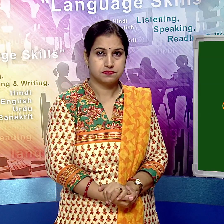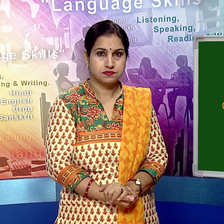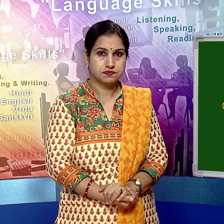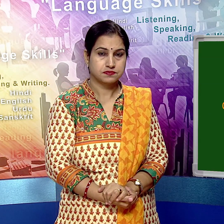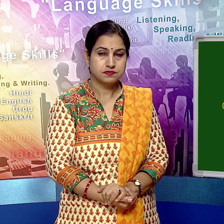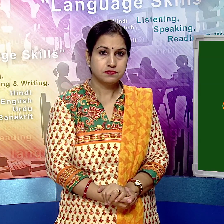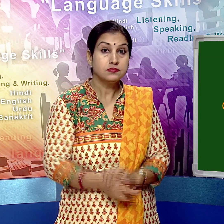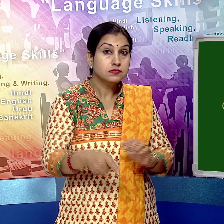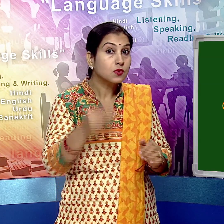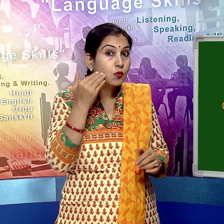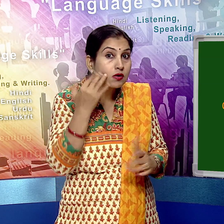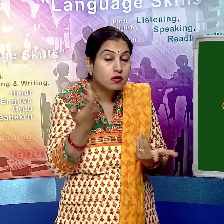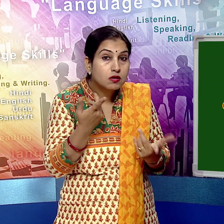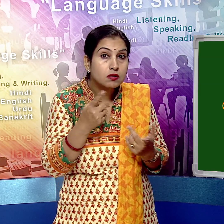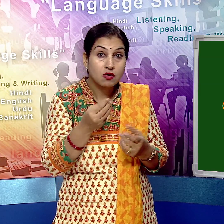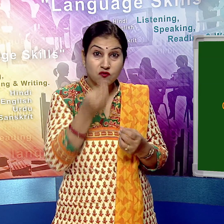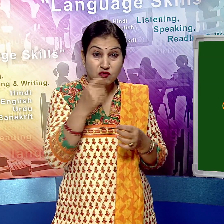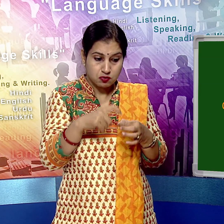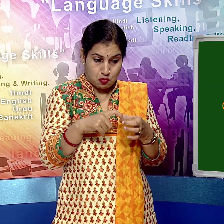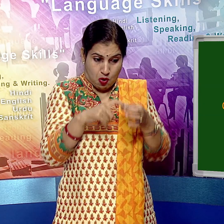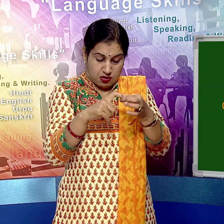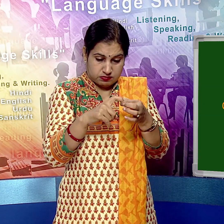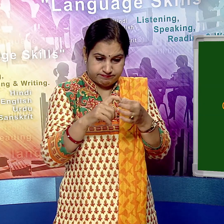It occurs when quality of food is damaged,